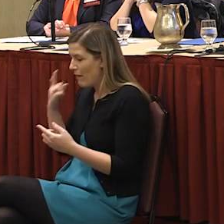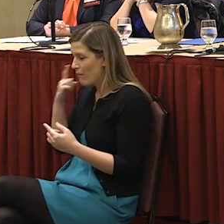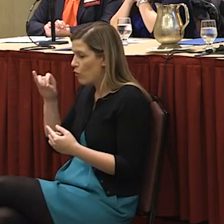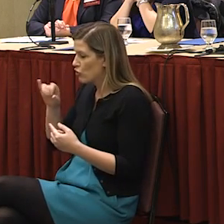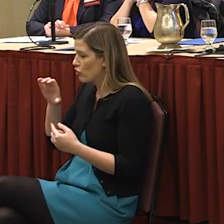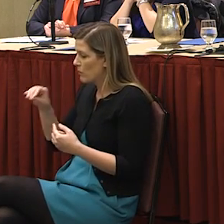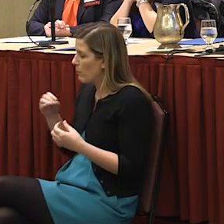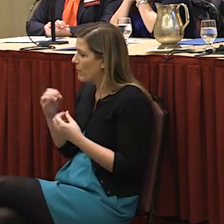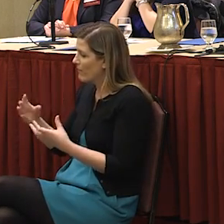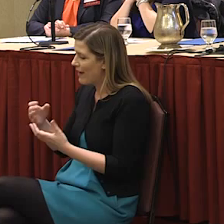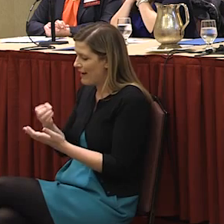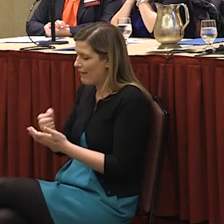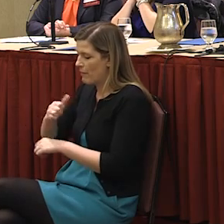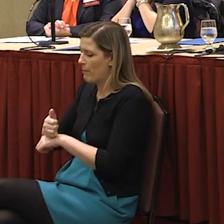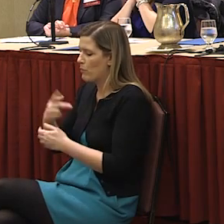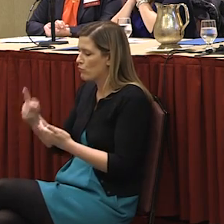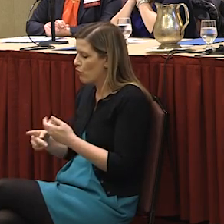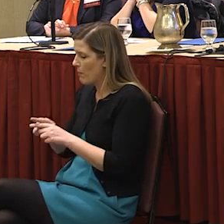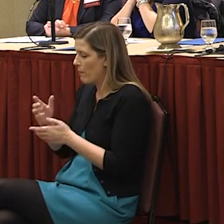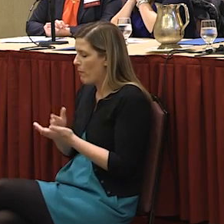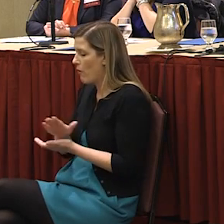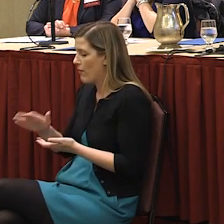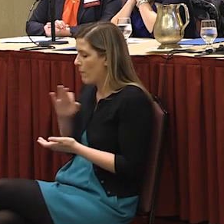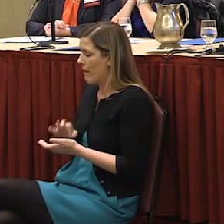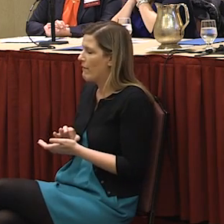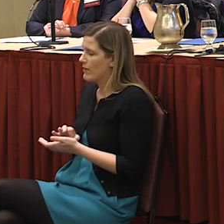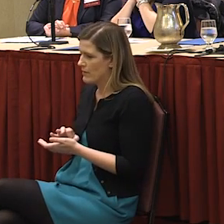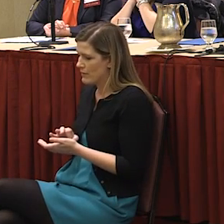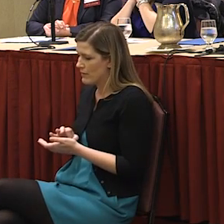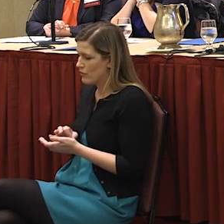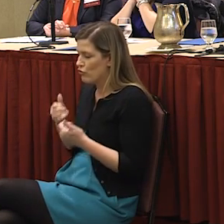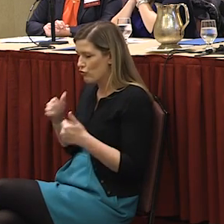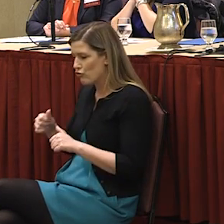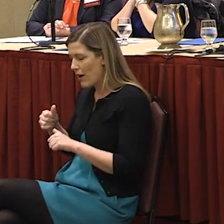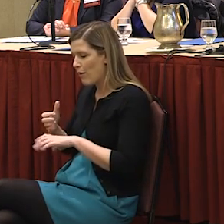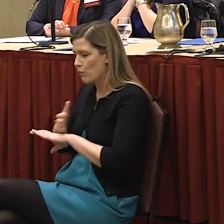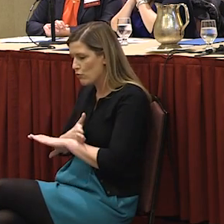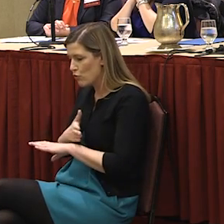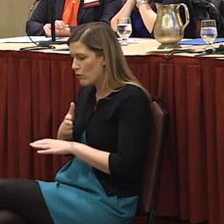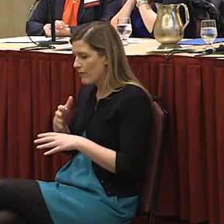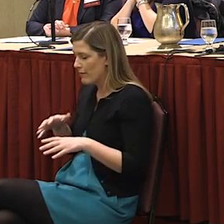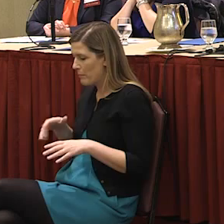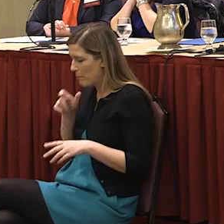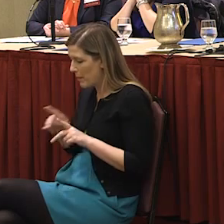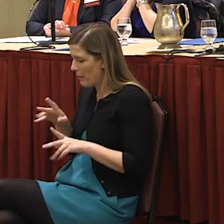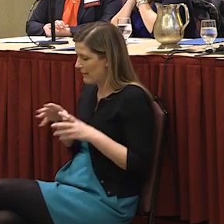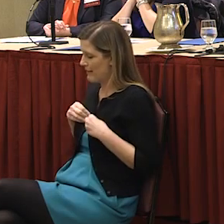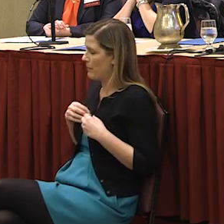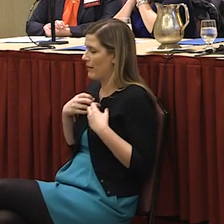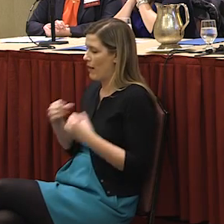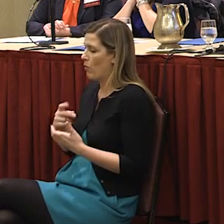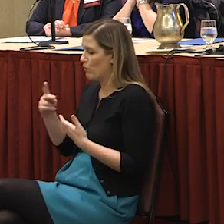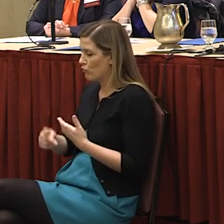include evidence-based programs as part of their benefit package to improve adoption of healthy behaviors. A lot of times when we are dealing with